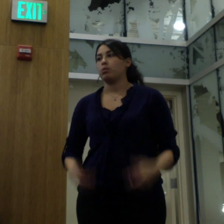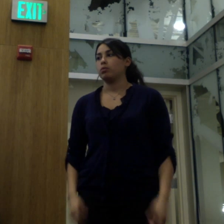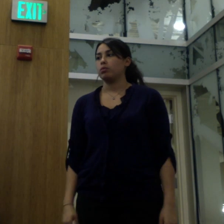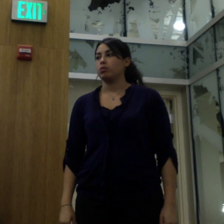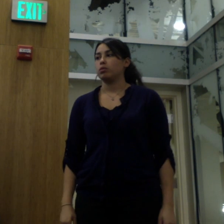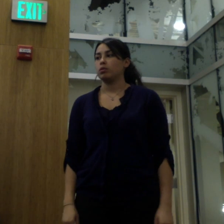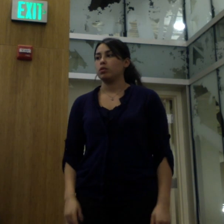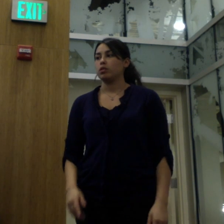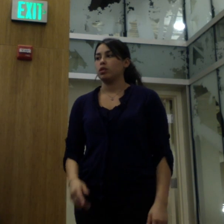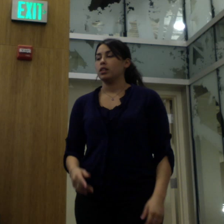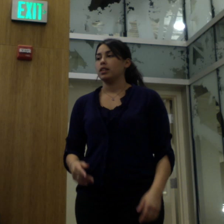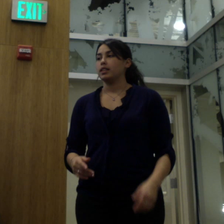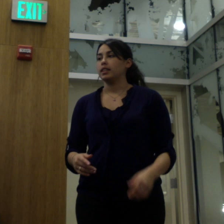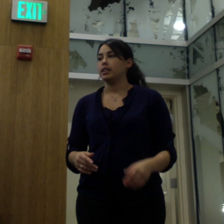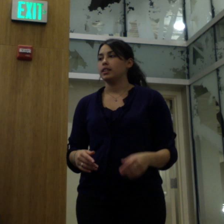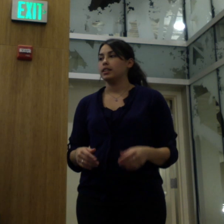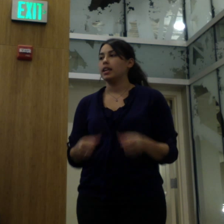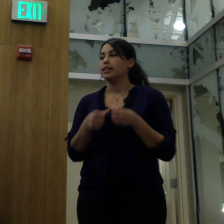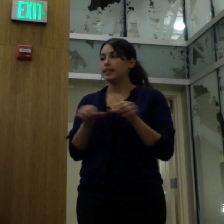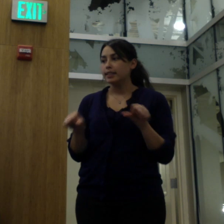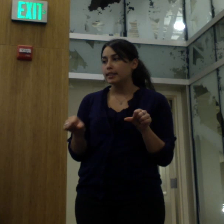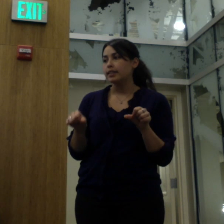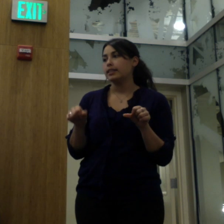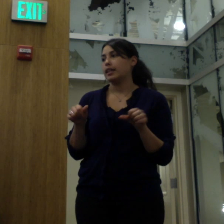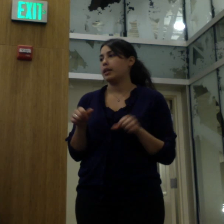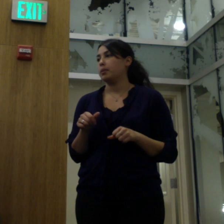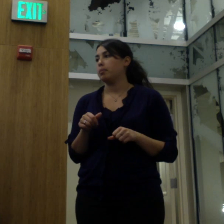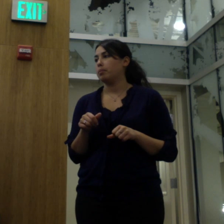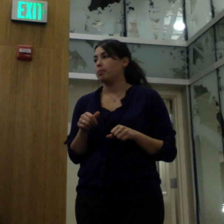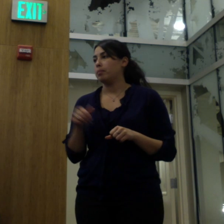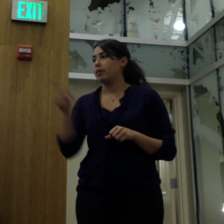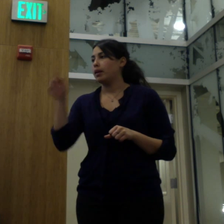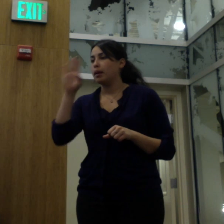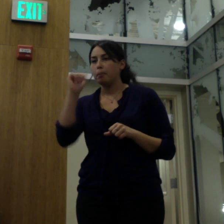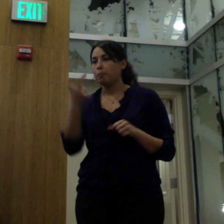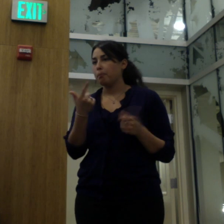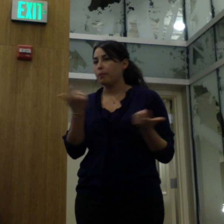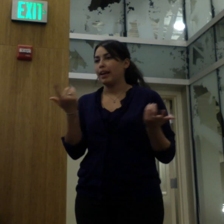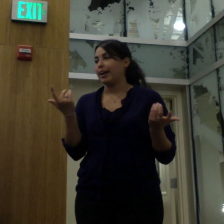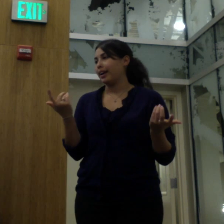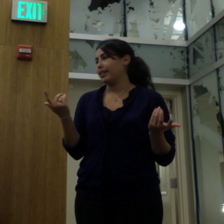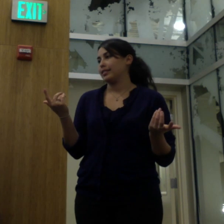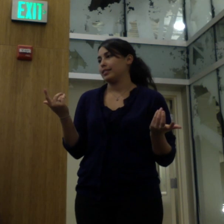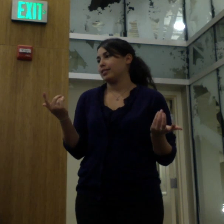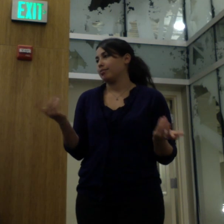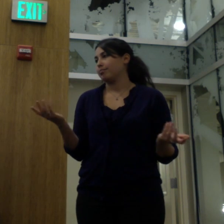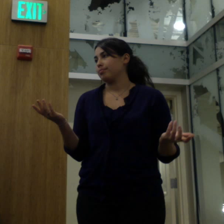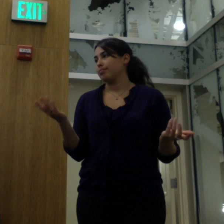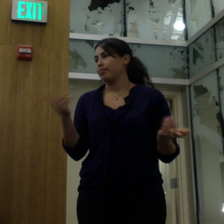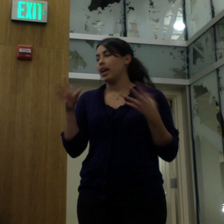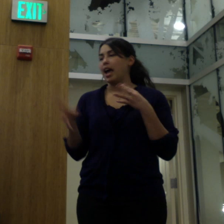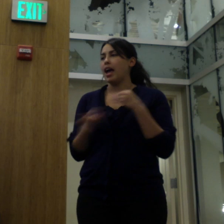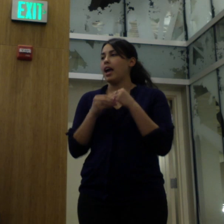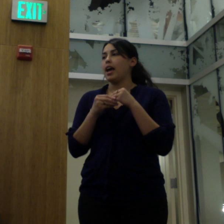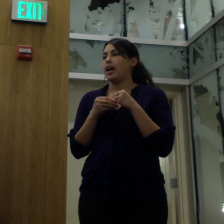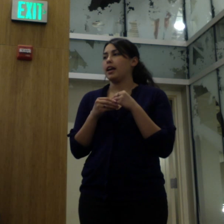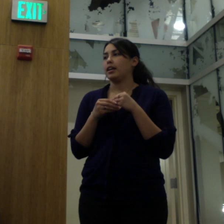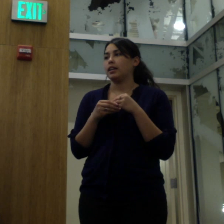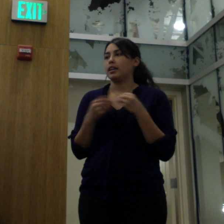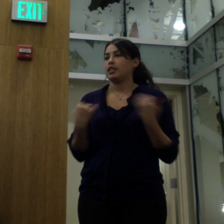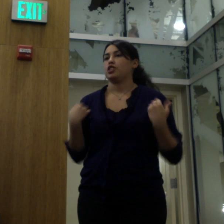More duct tape, my best friend. Random sacks. Extra little